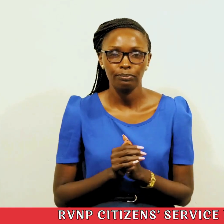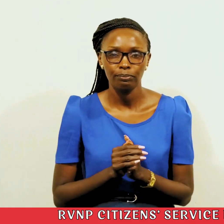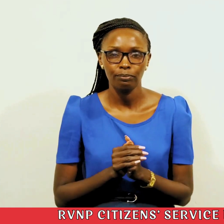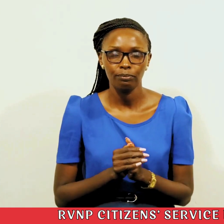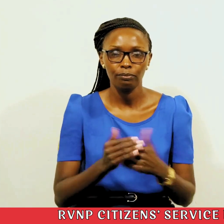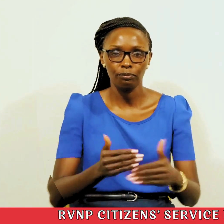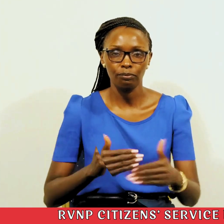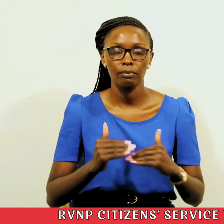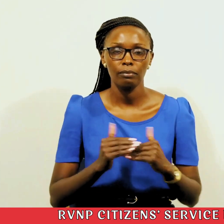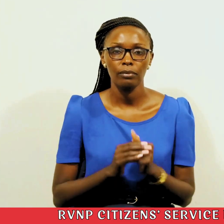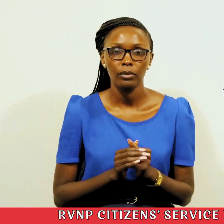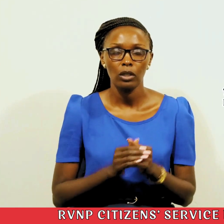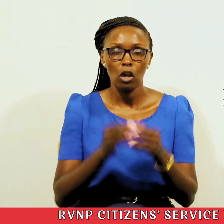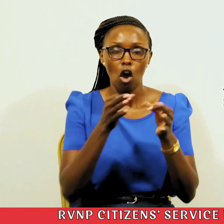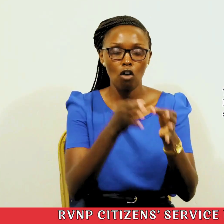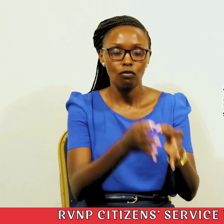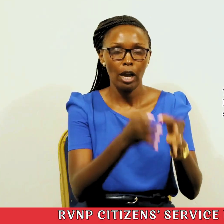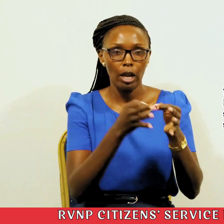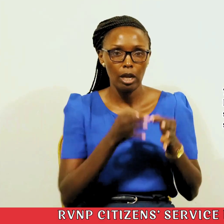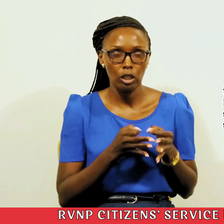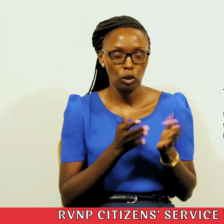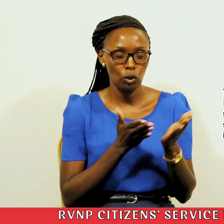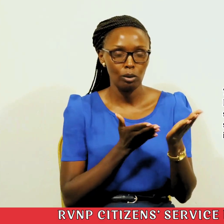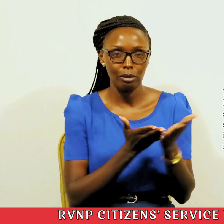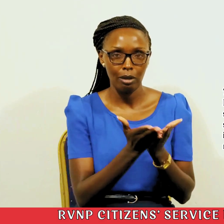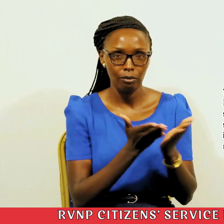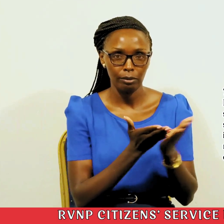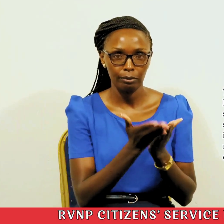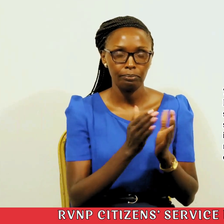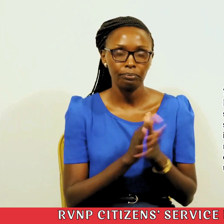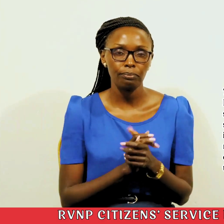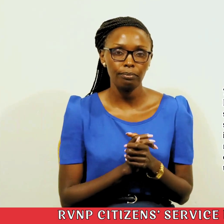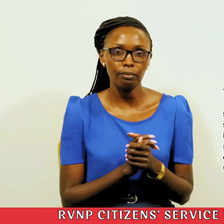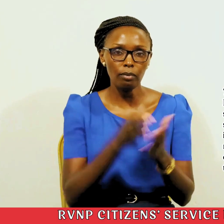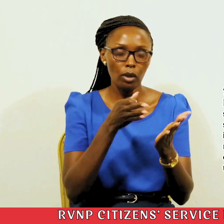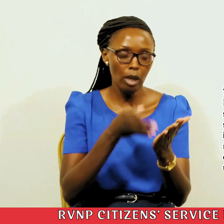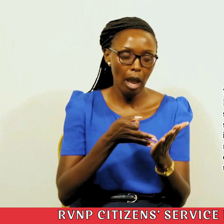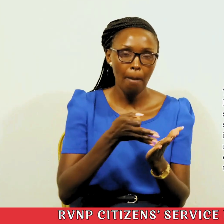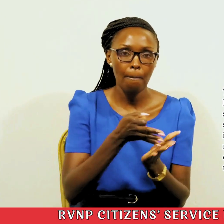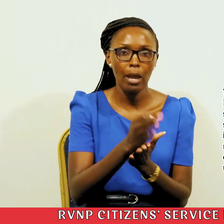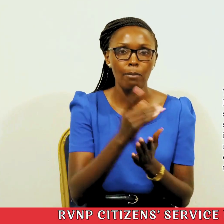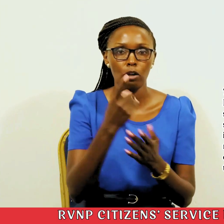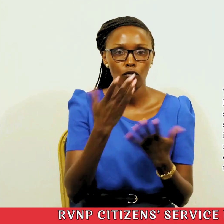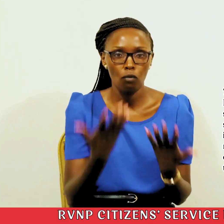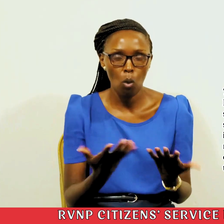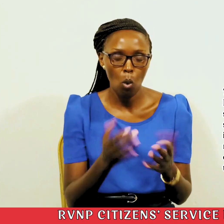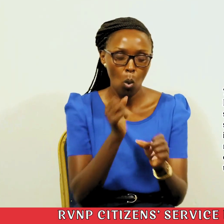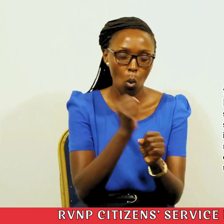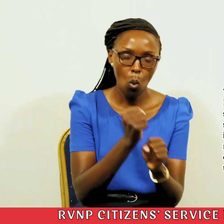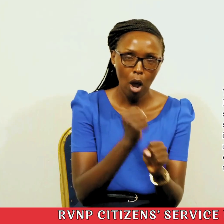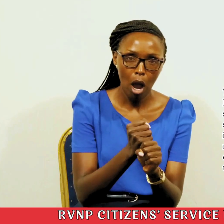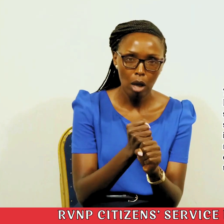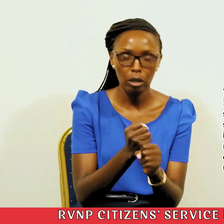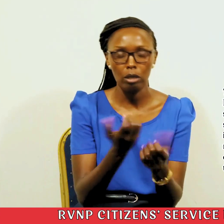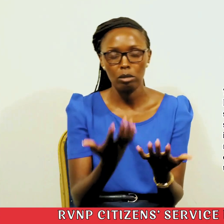Service: financial services. Payment for works, goods and services